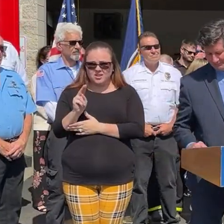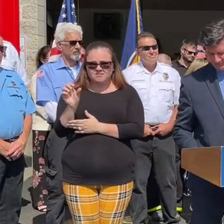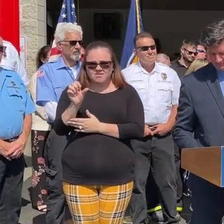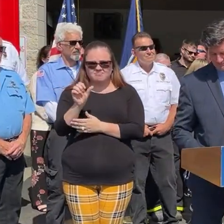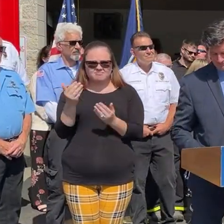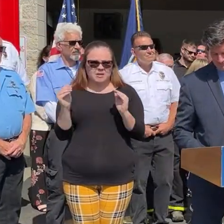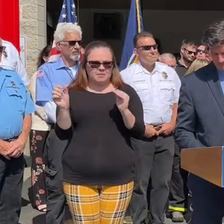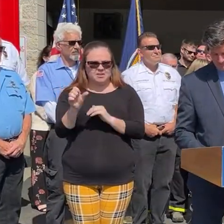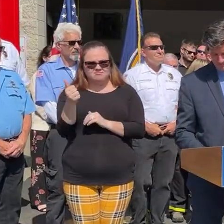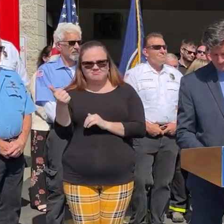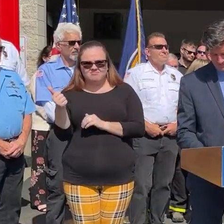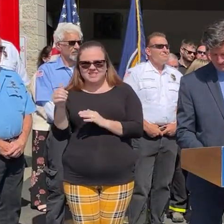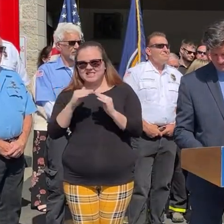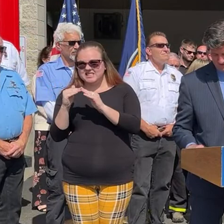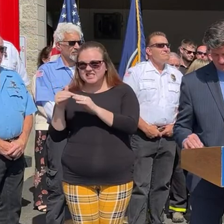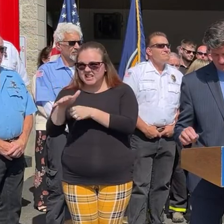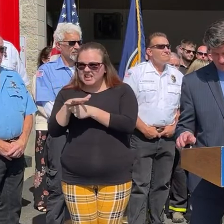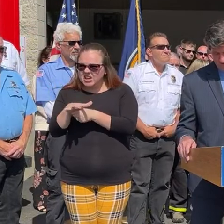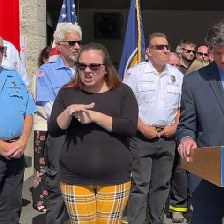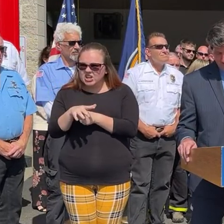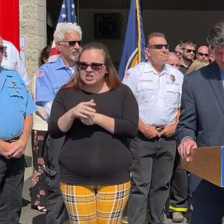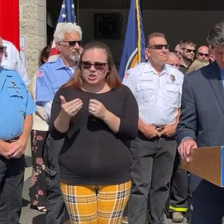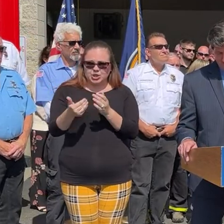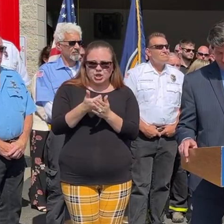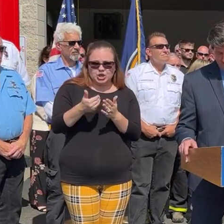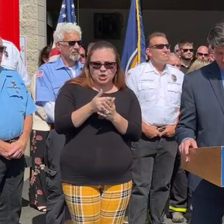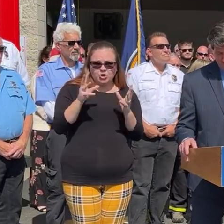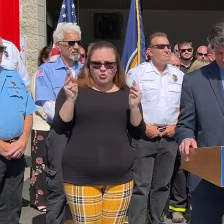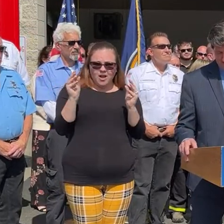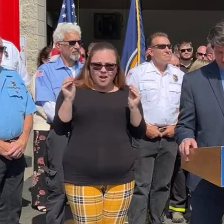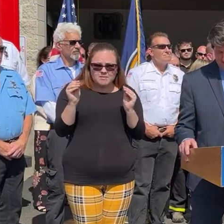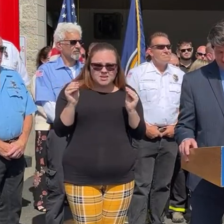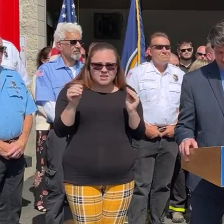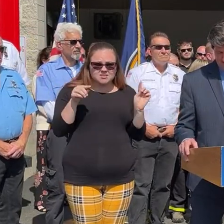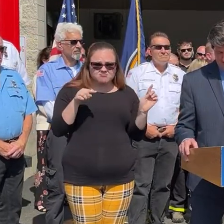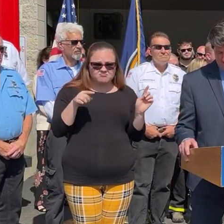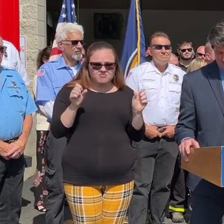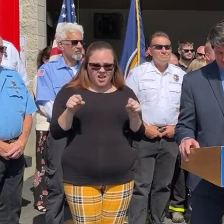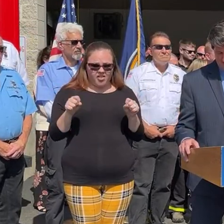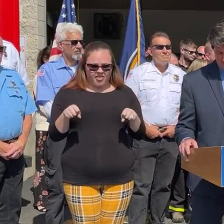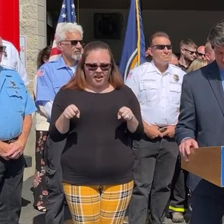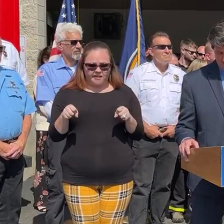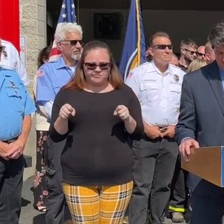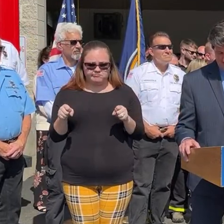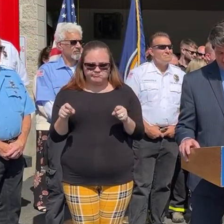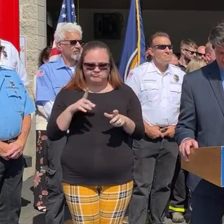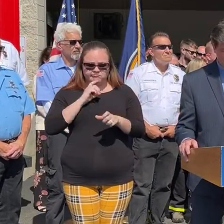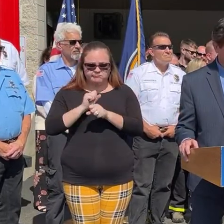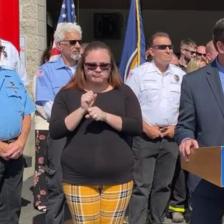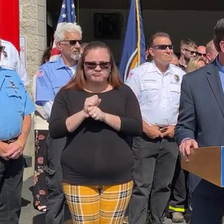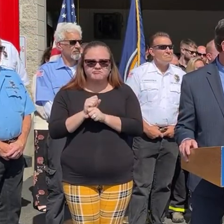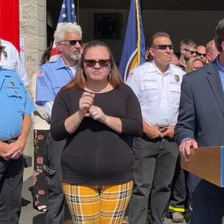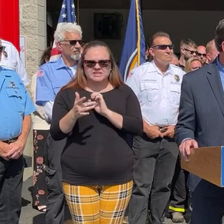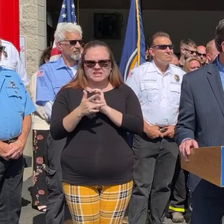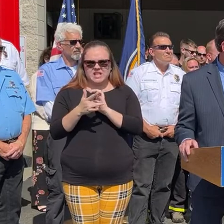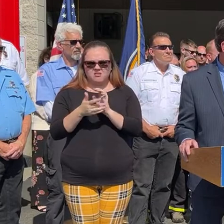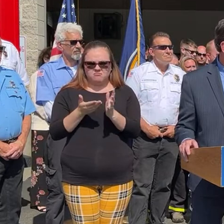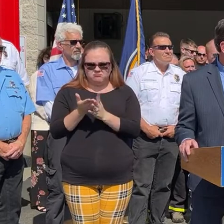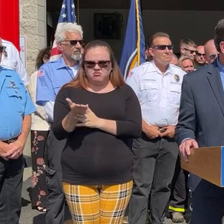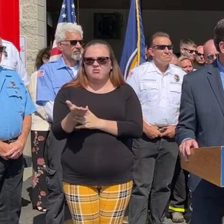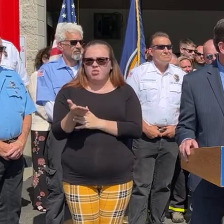showing up to a duplex in the city? And are these new ambulance services equipped with more technology for